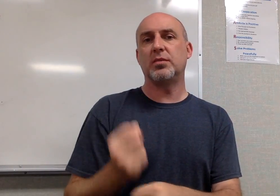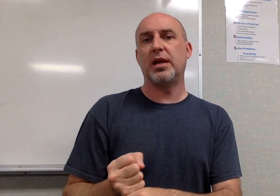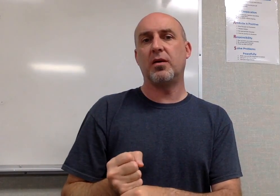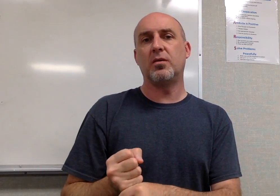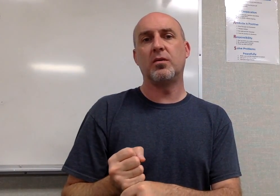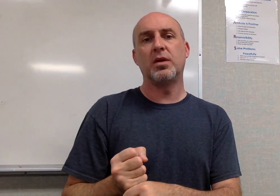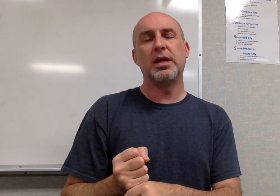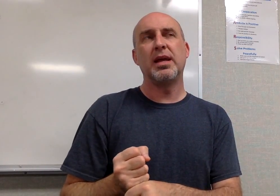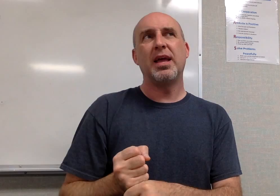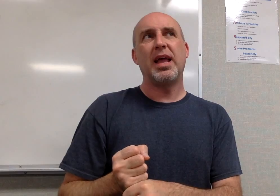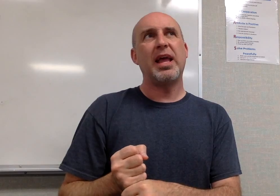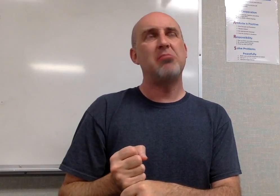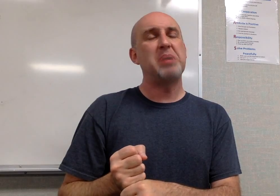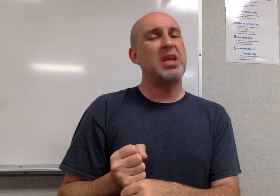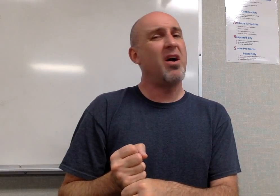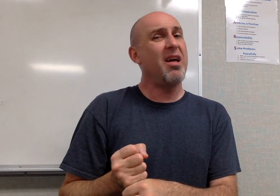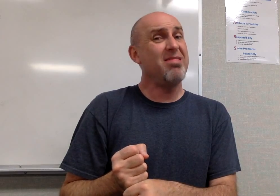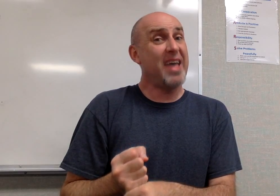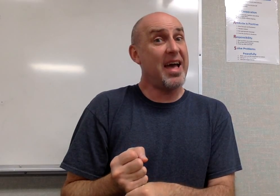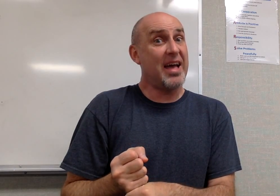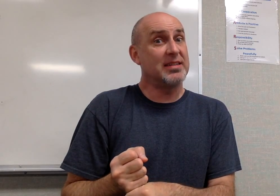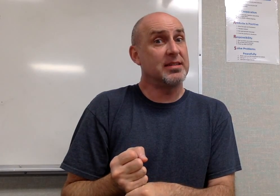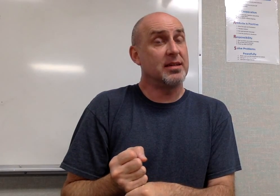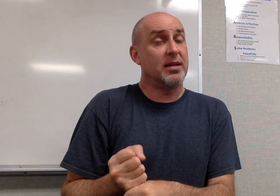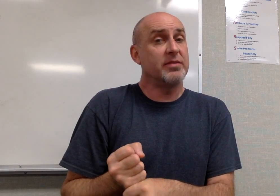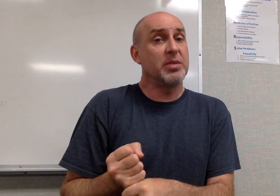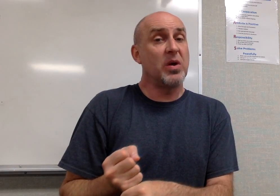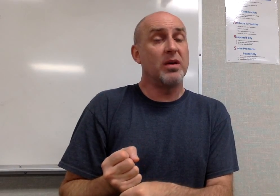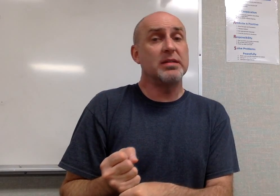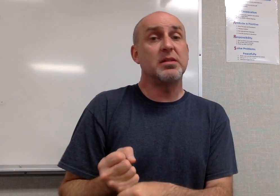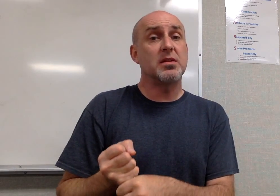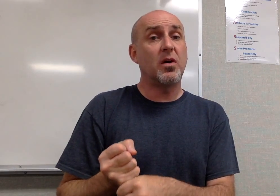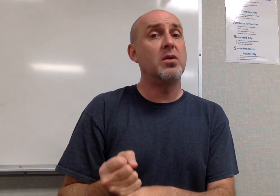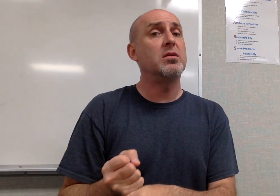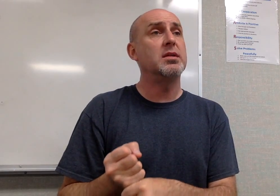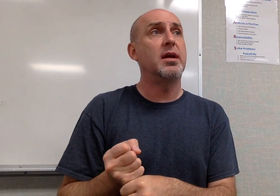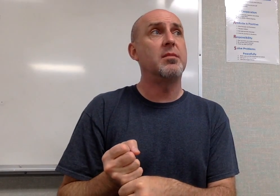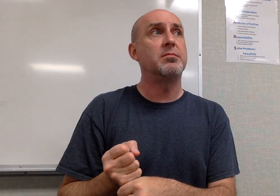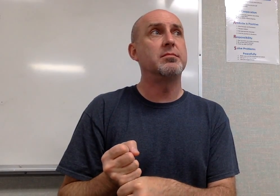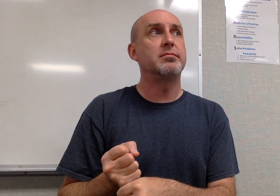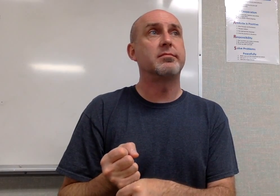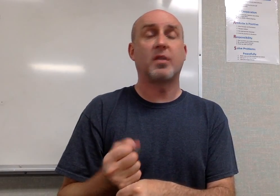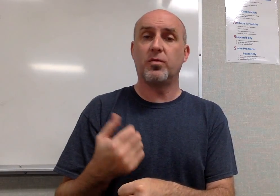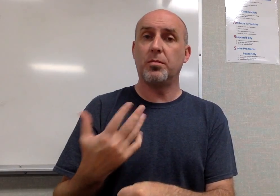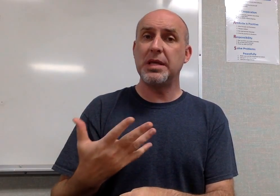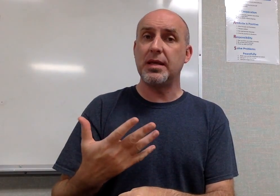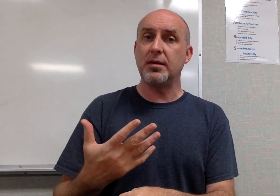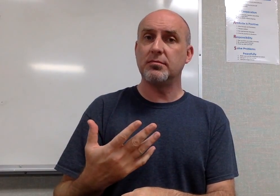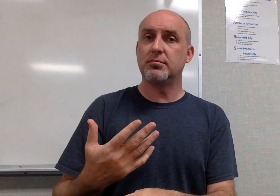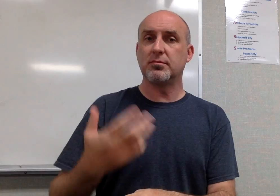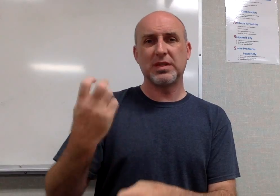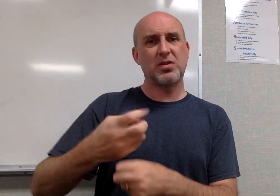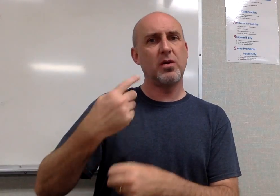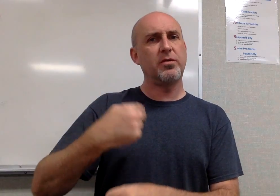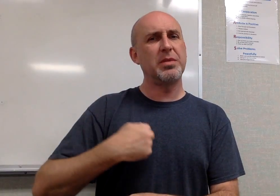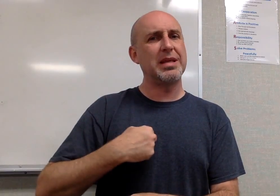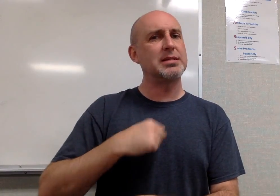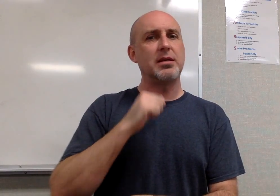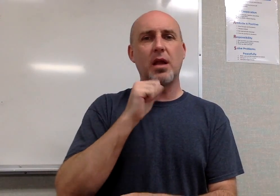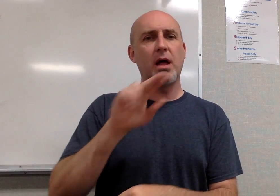now. And beyond that, I have to be honest, it's hard for me as a